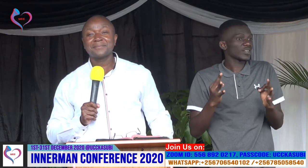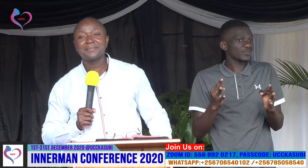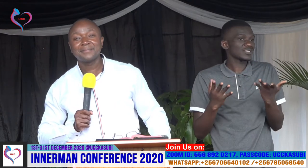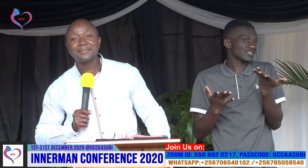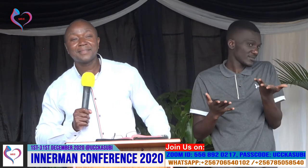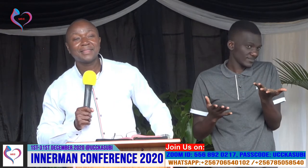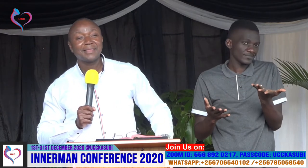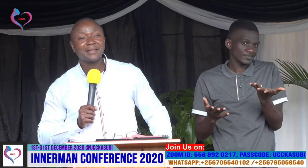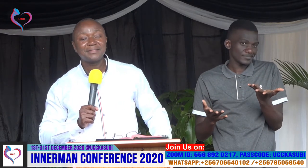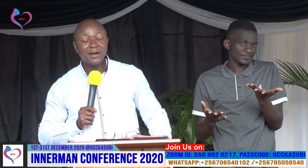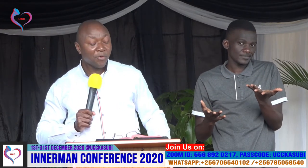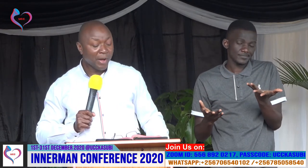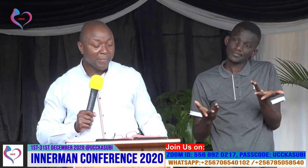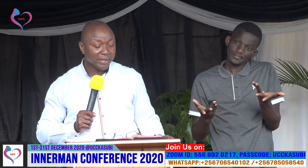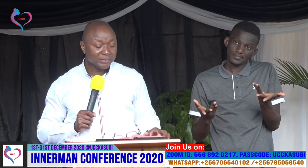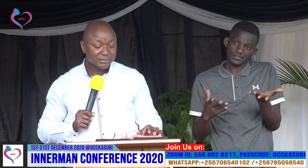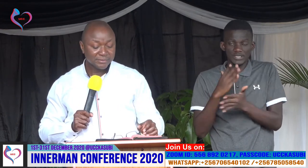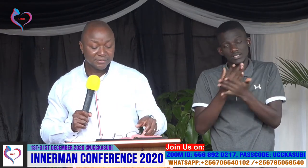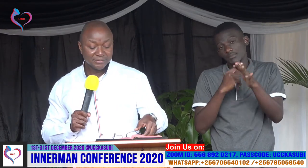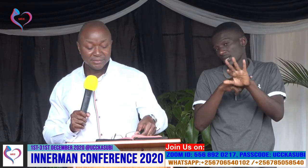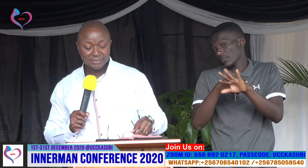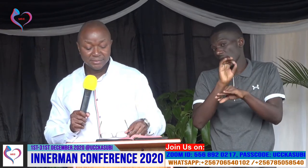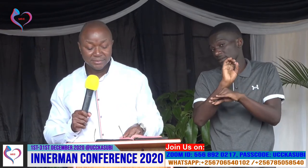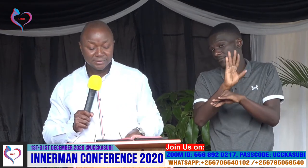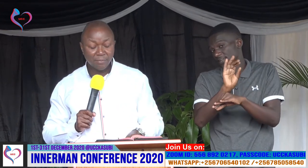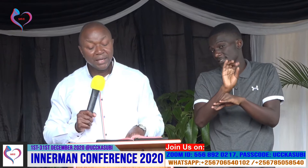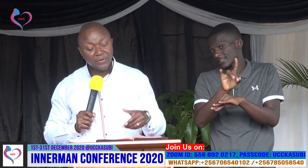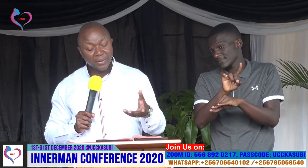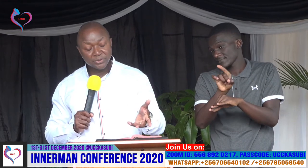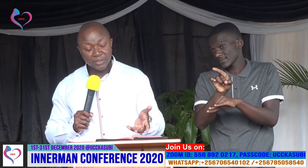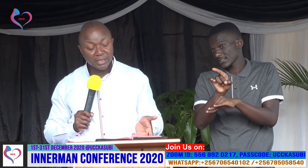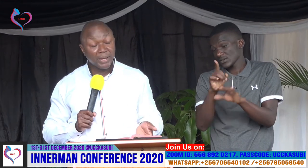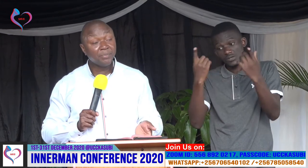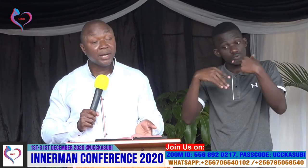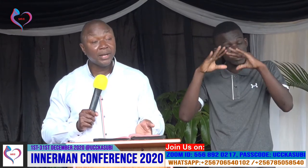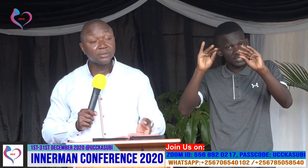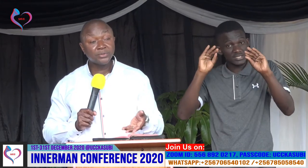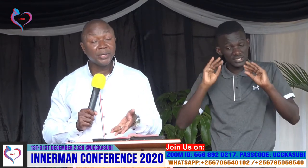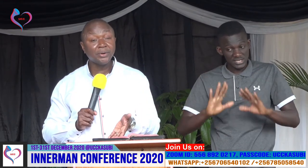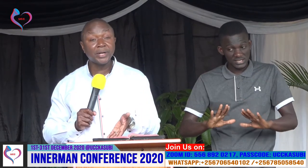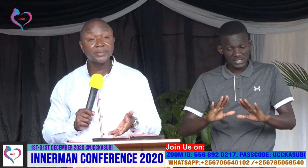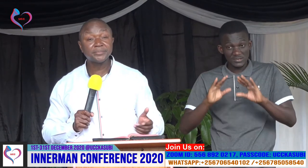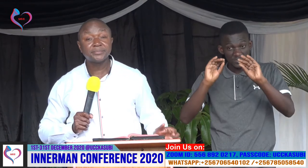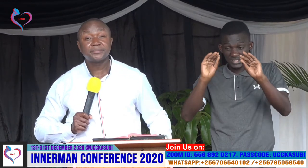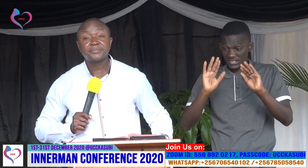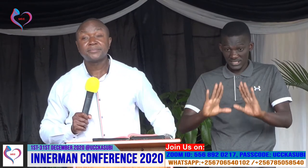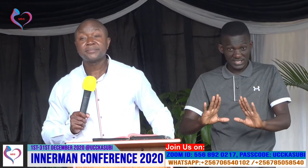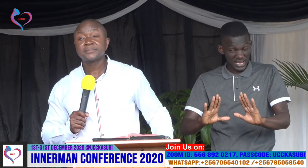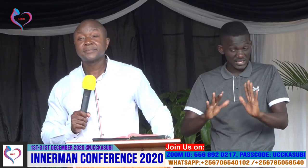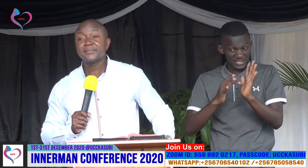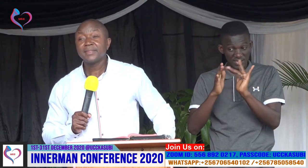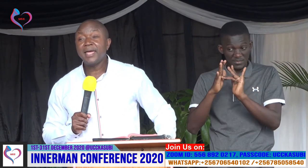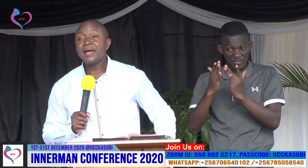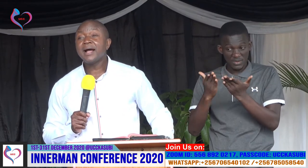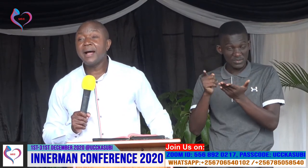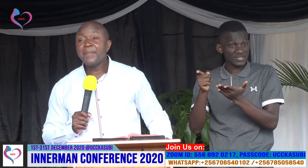given accountability. I always give wisdom. You know us as teachers